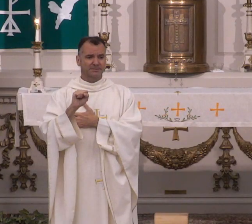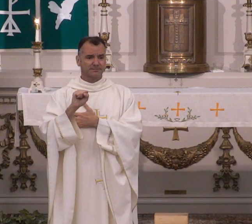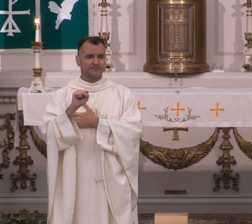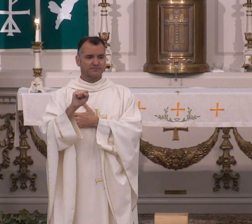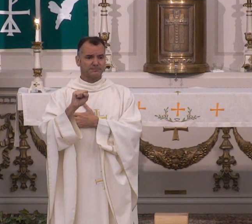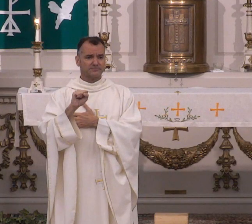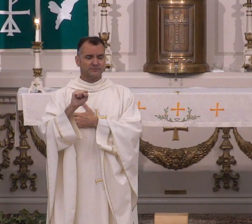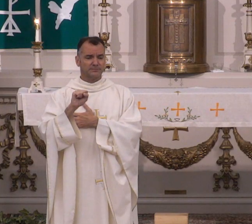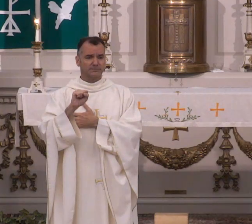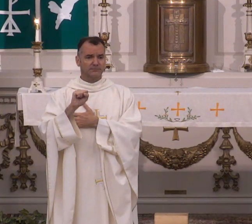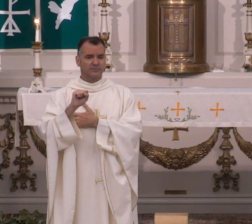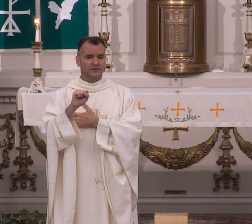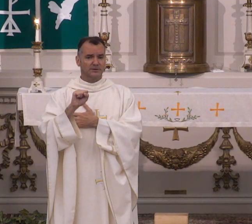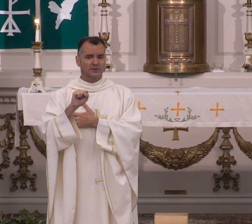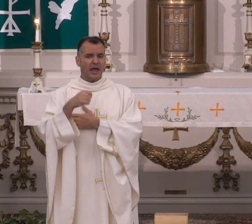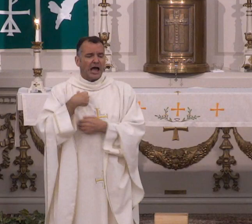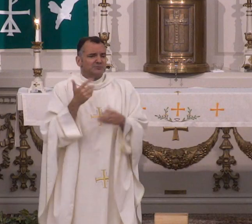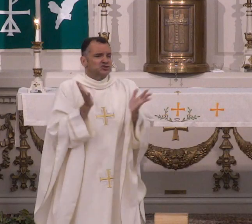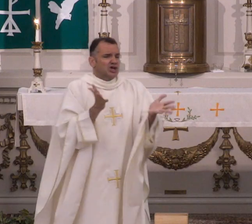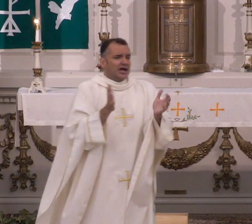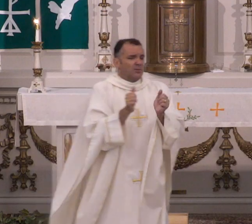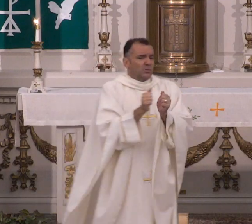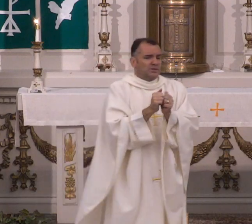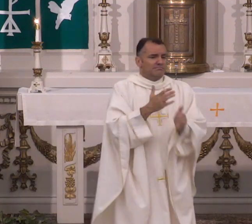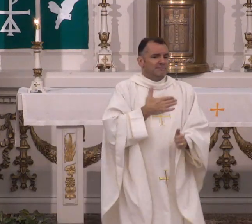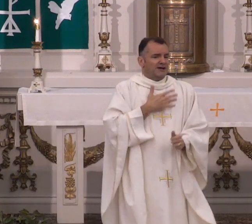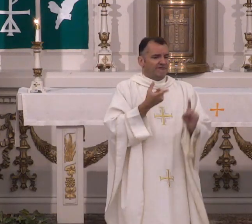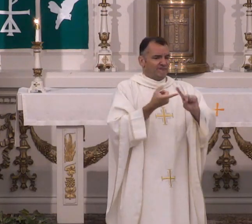bad times, and he is with us in our challenges.